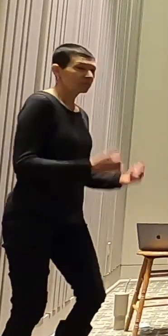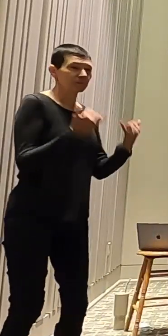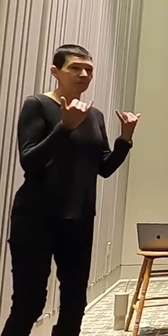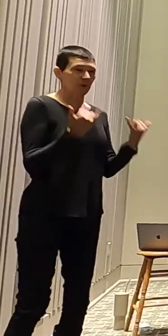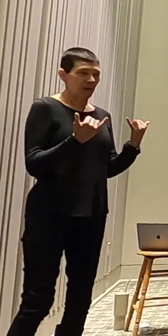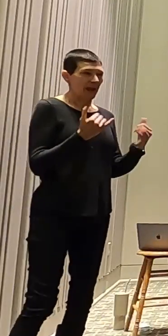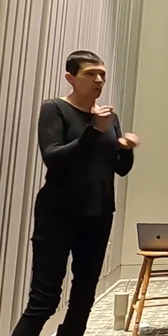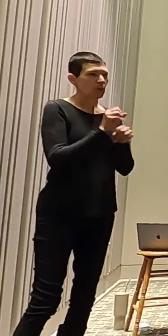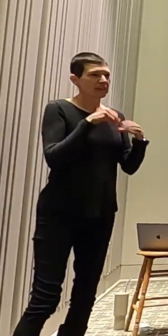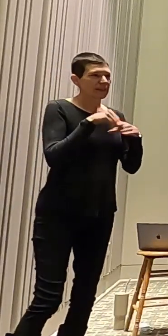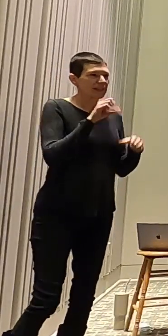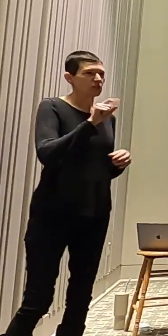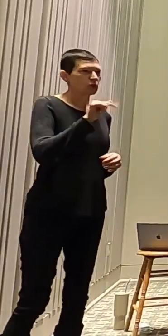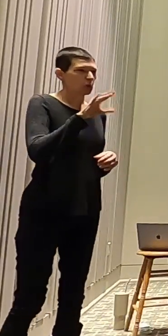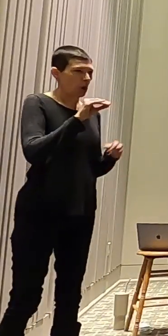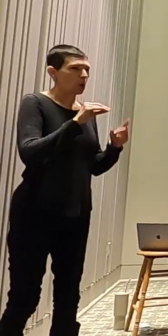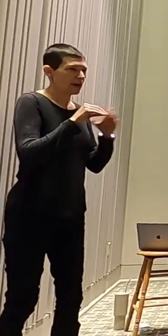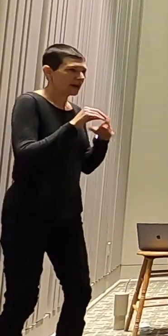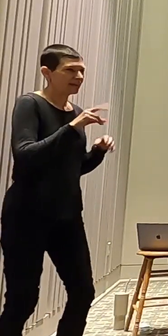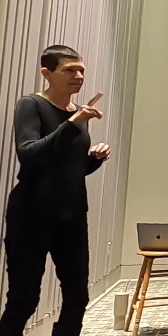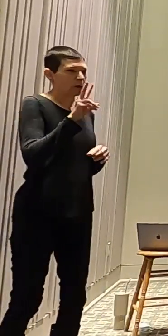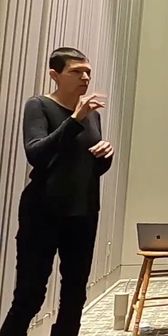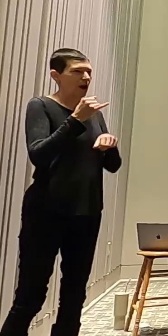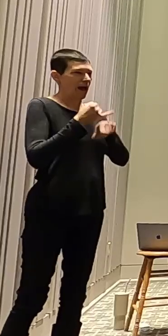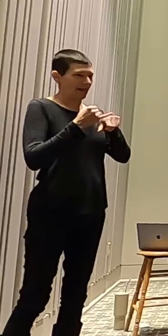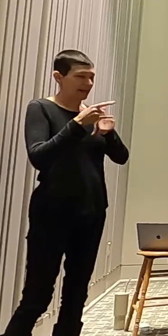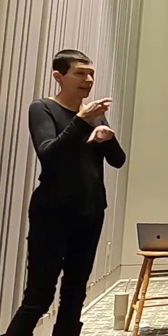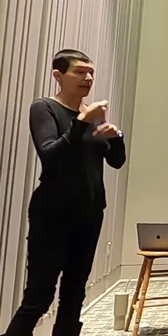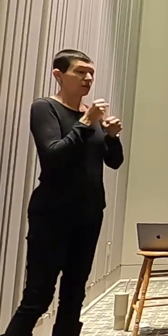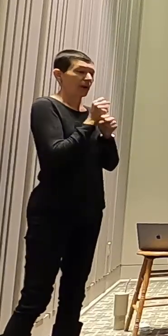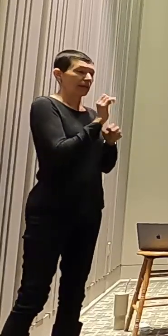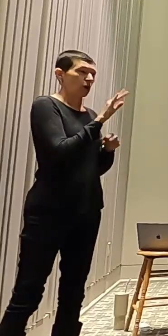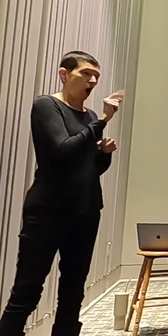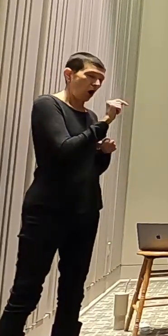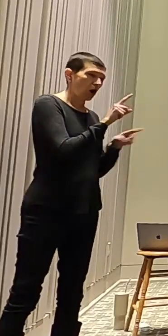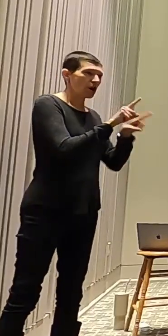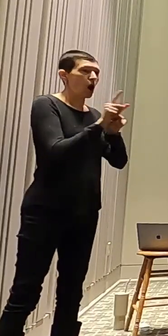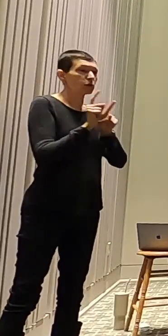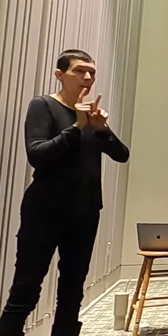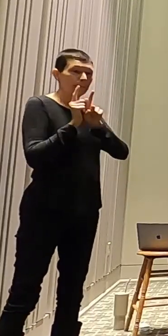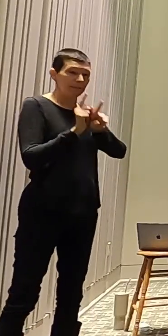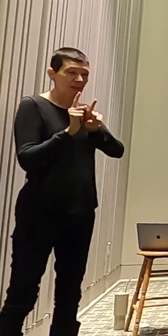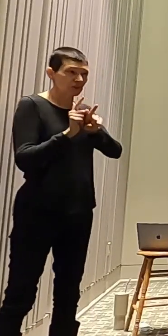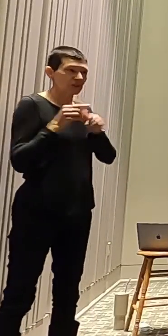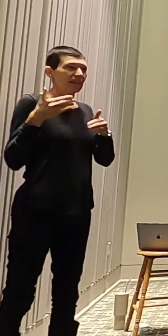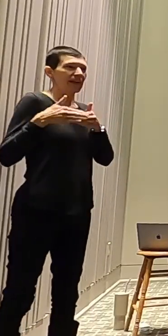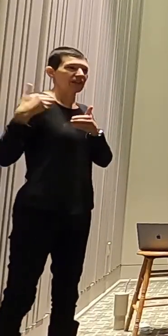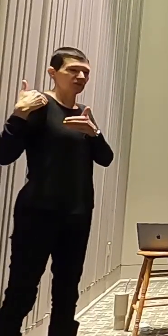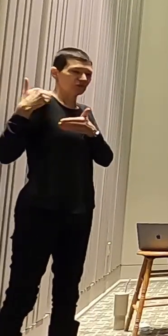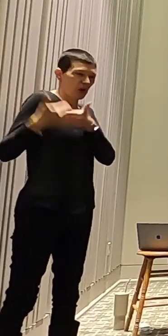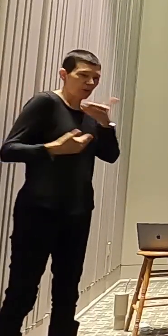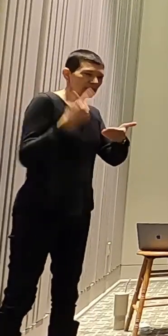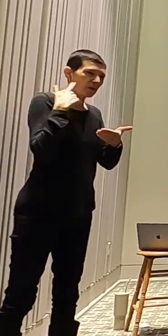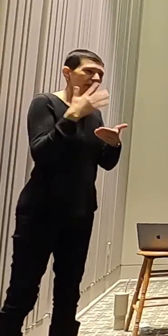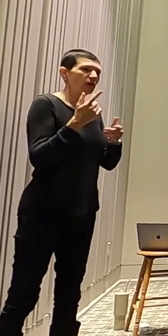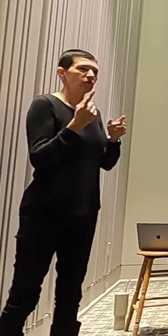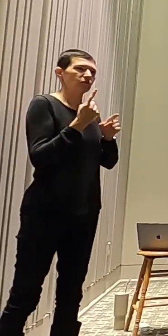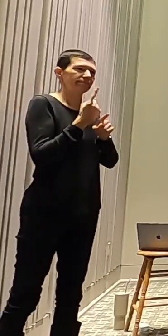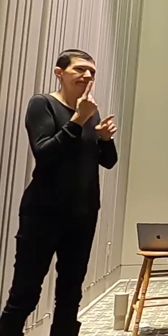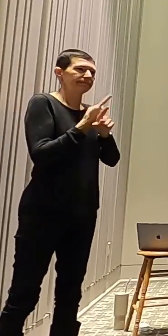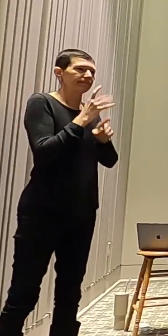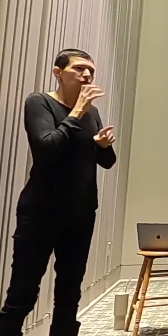Fort Rupert on Vancouver Island, where he not only creates art, but also mentors the next generation in these traditional carving